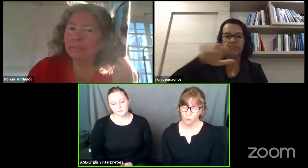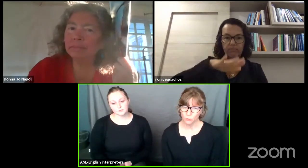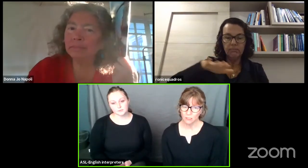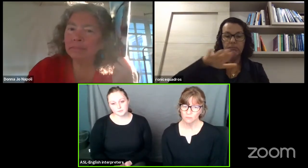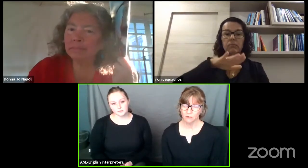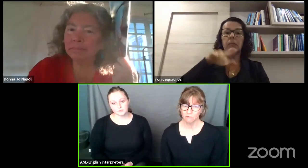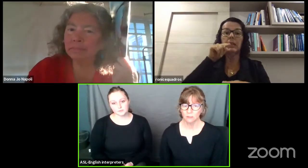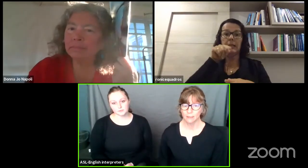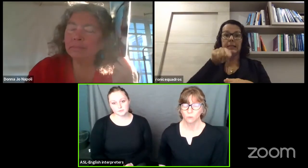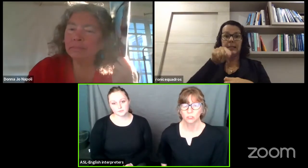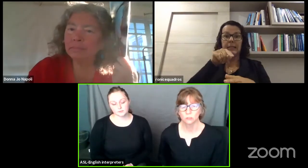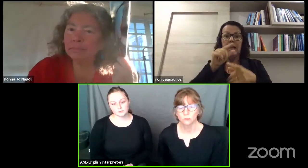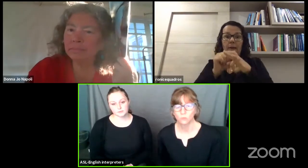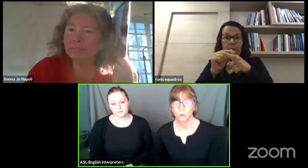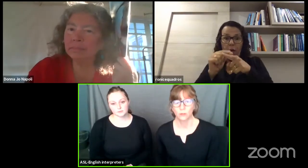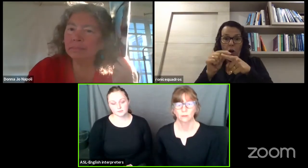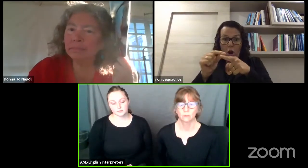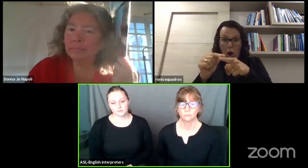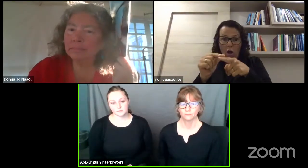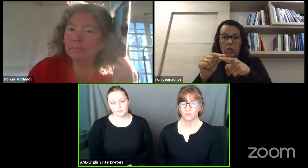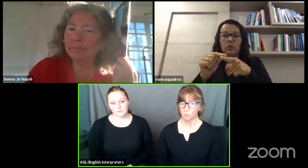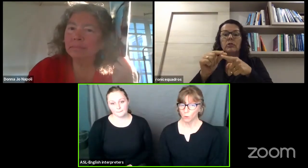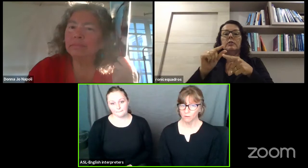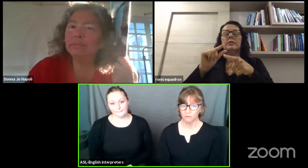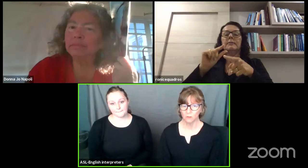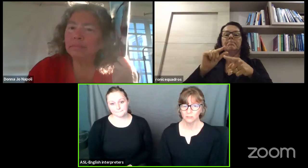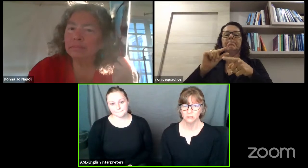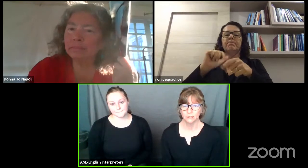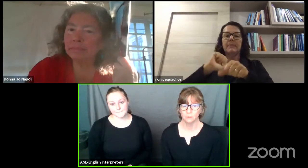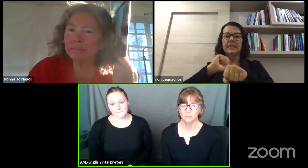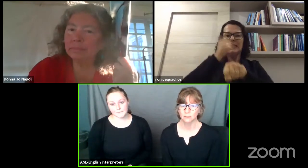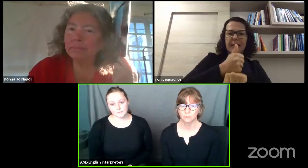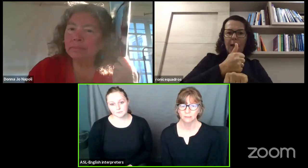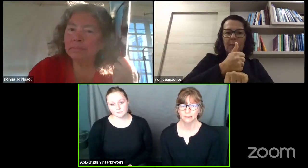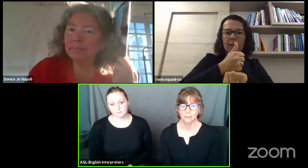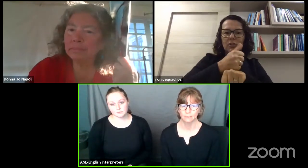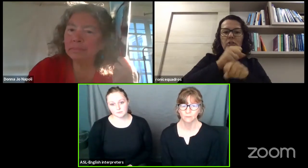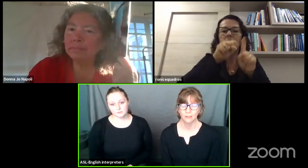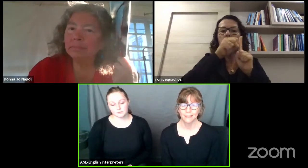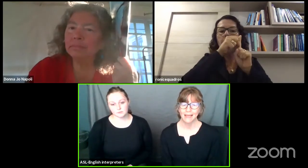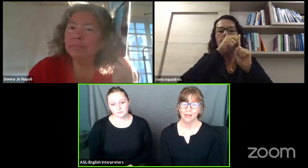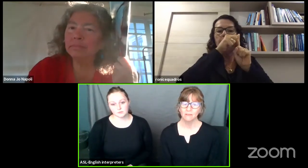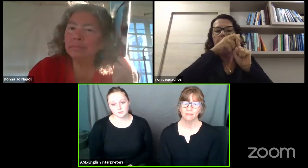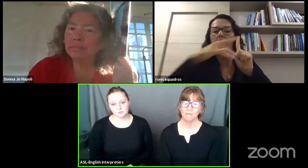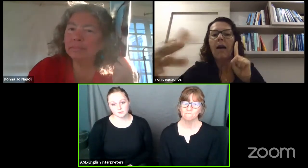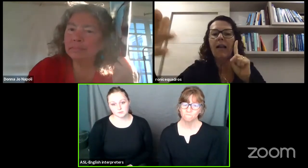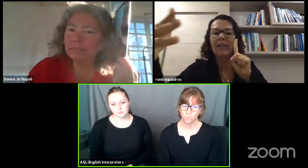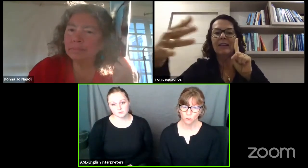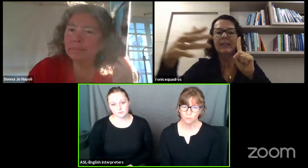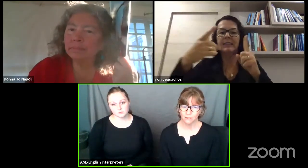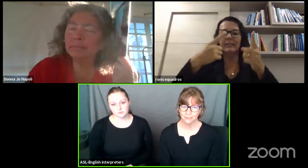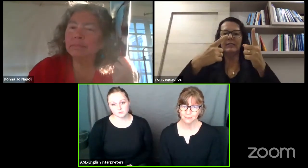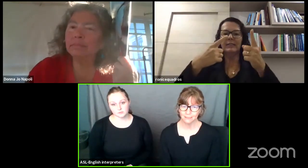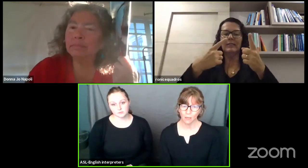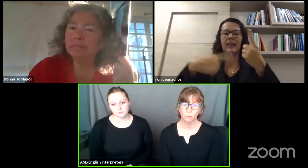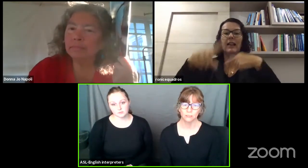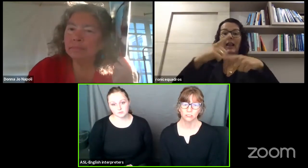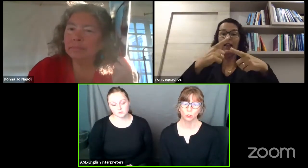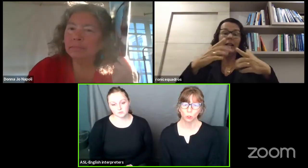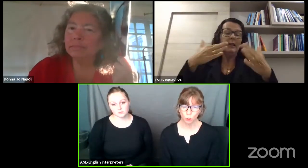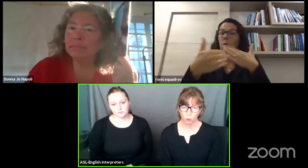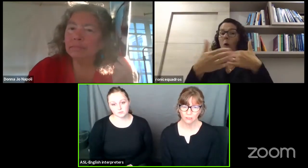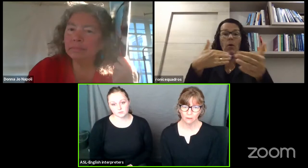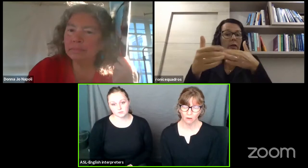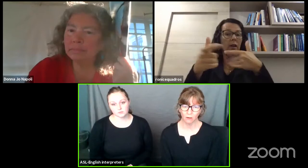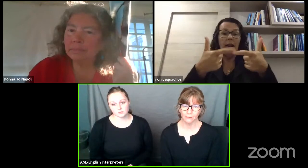phonology, the phonemes of the language and so forth, the morphology, having that firmly